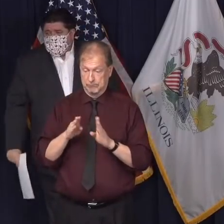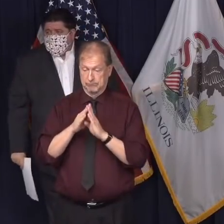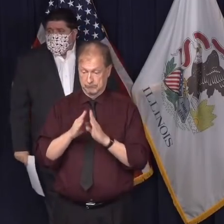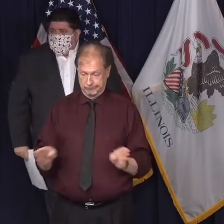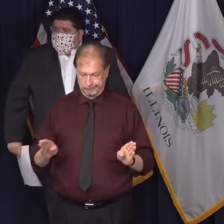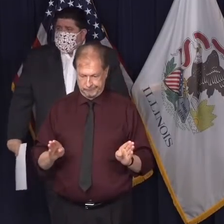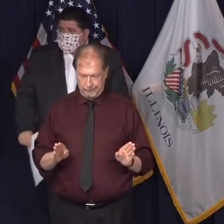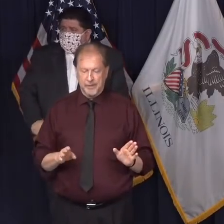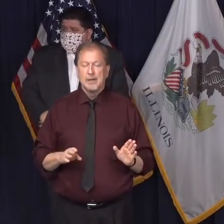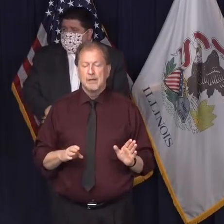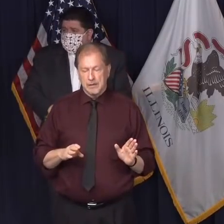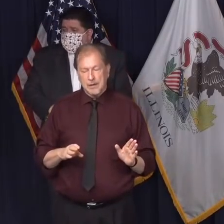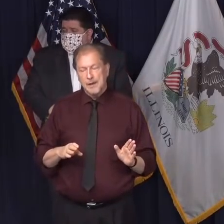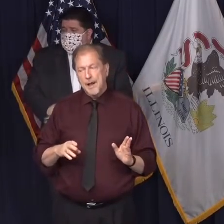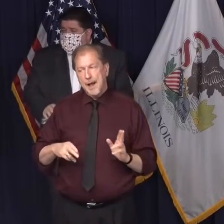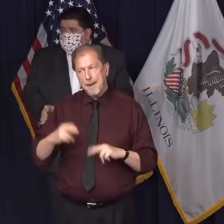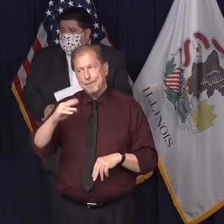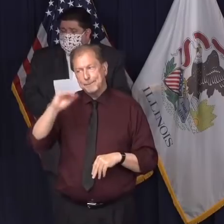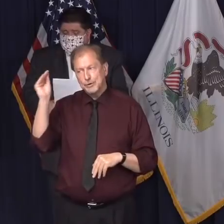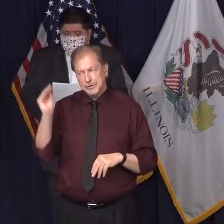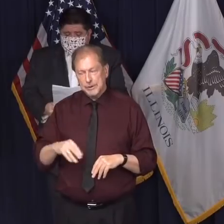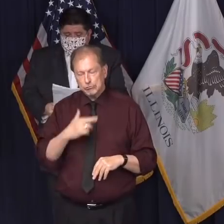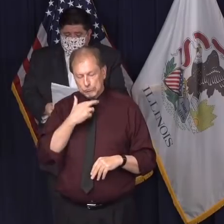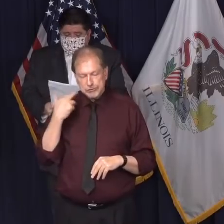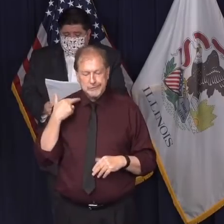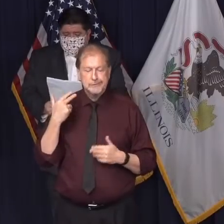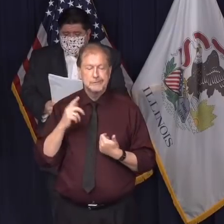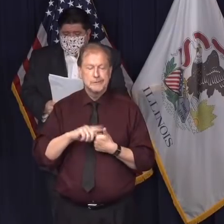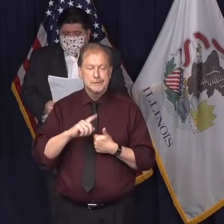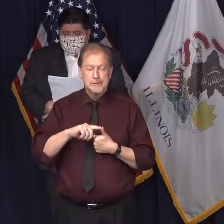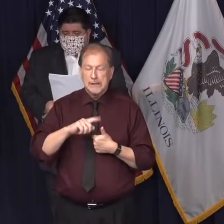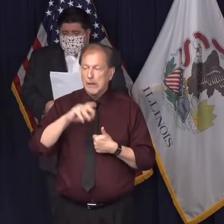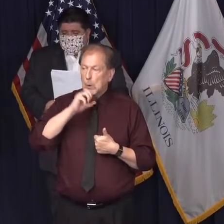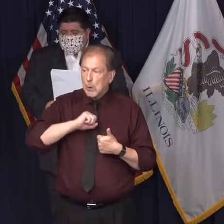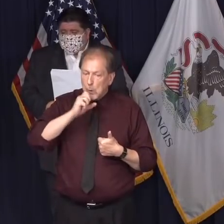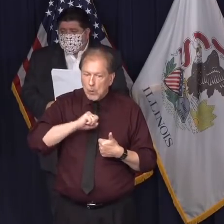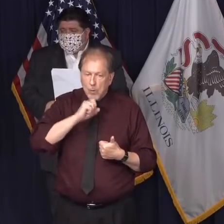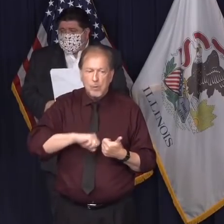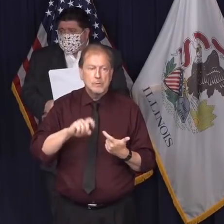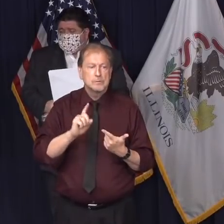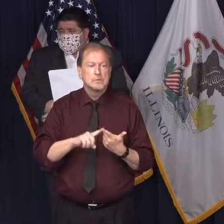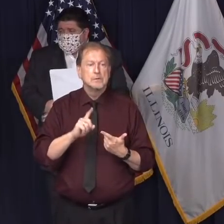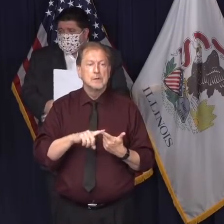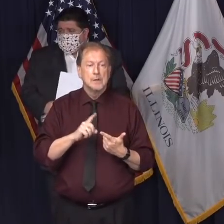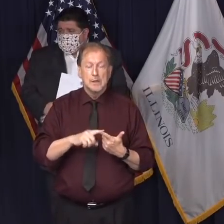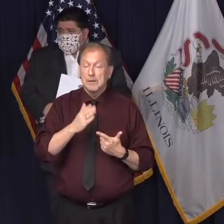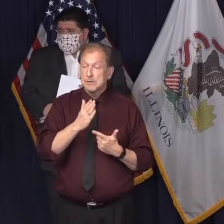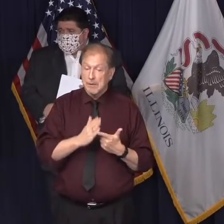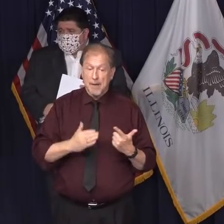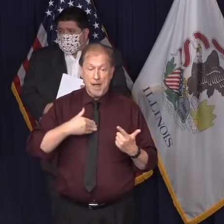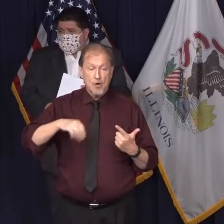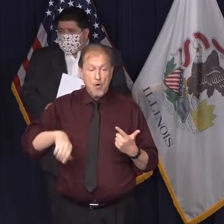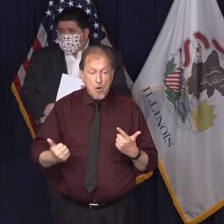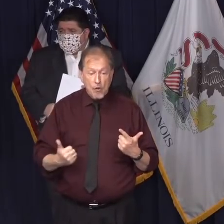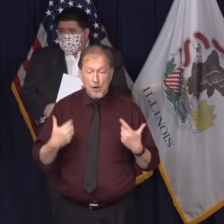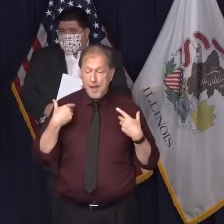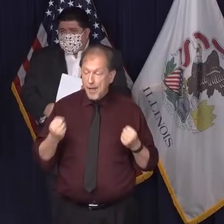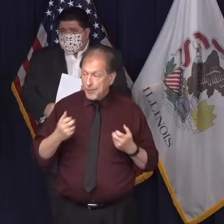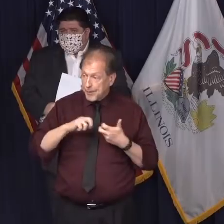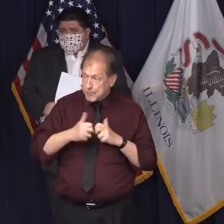major risk factor of being elderly and has the additional risk factors of having